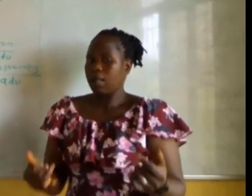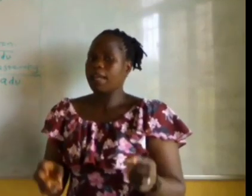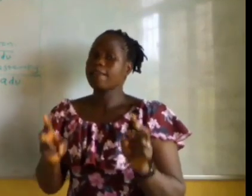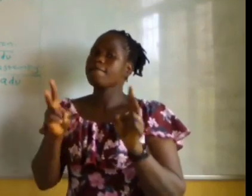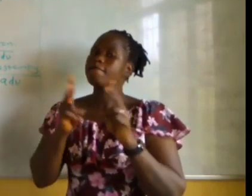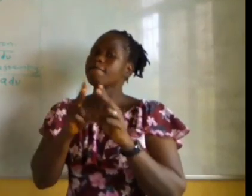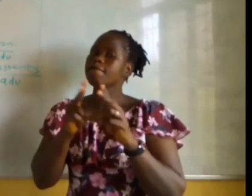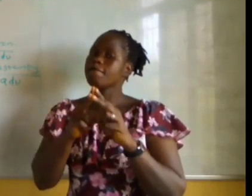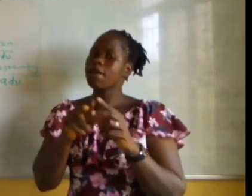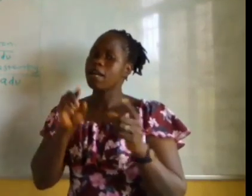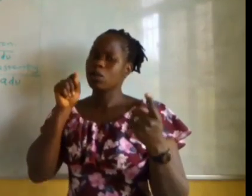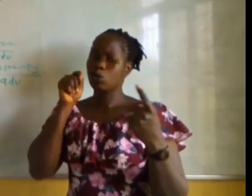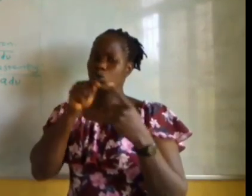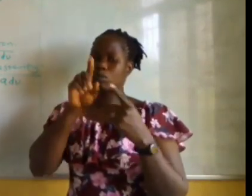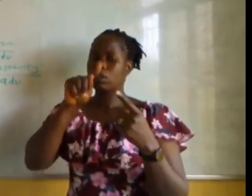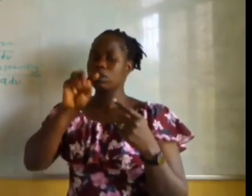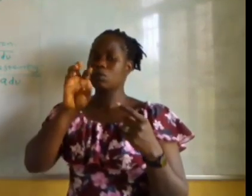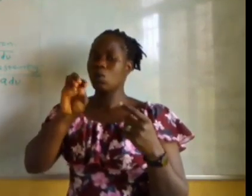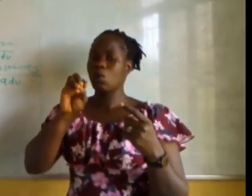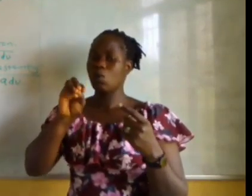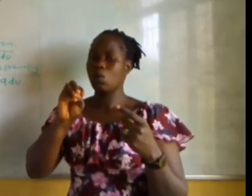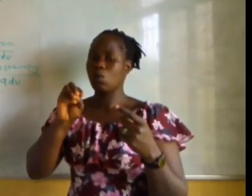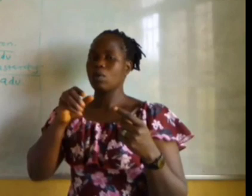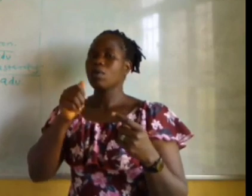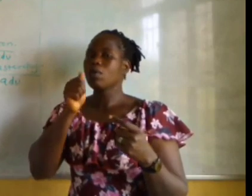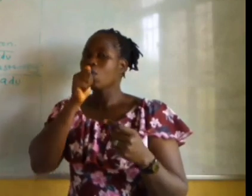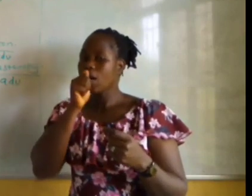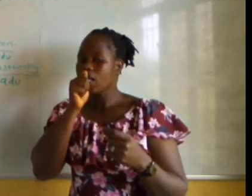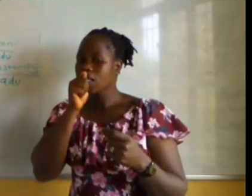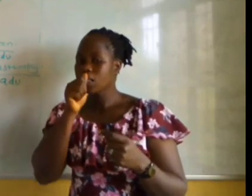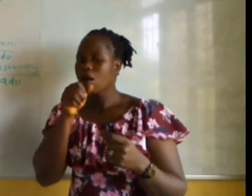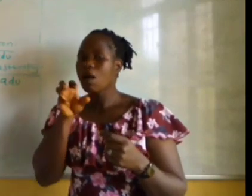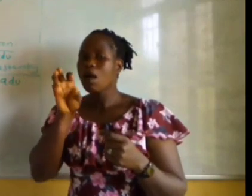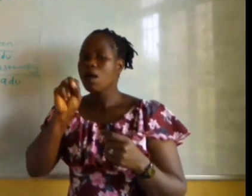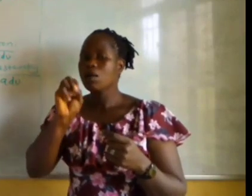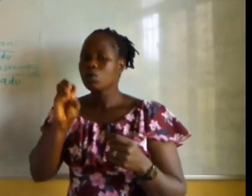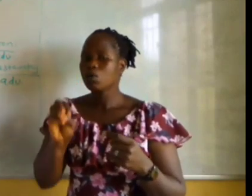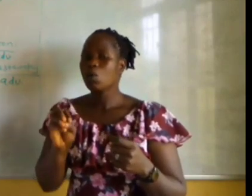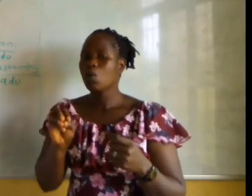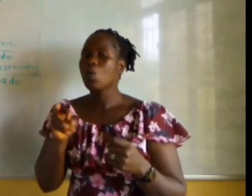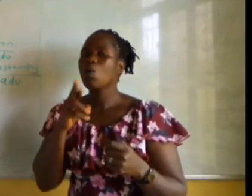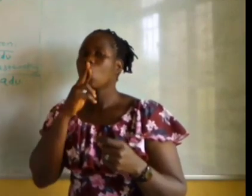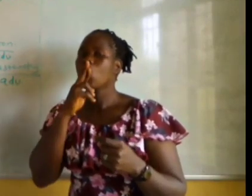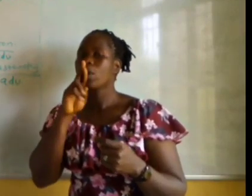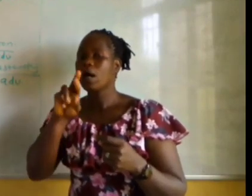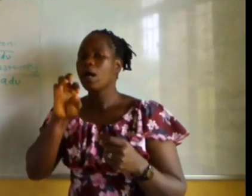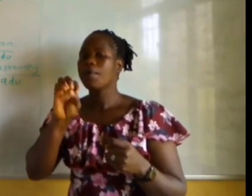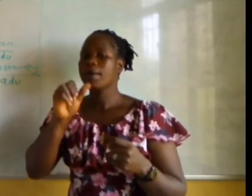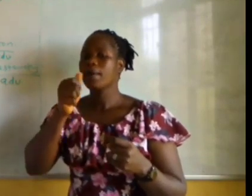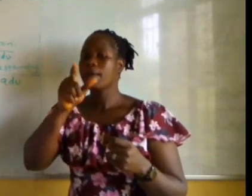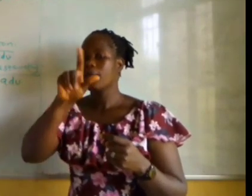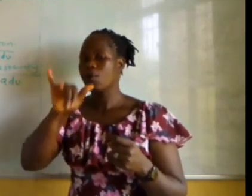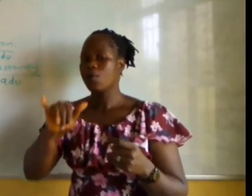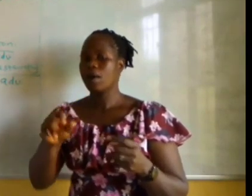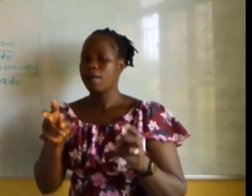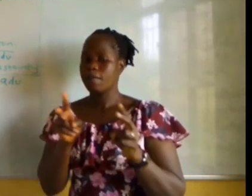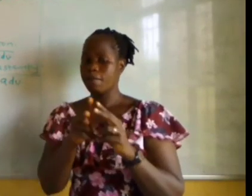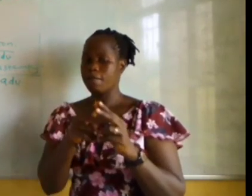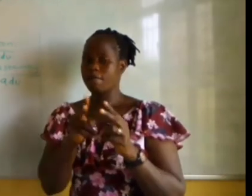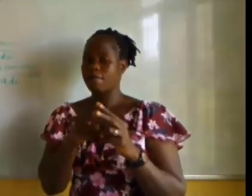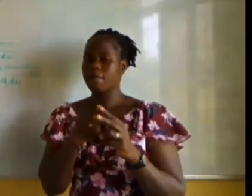too, quiet, so, really, much. I will repeat. They include